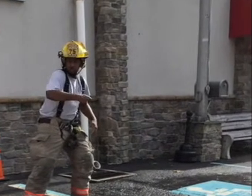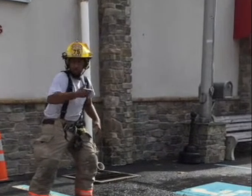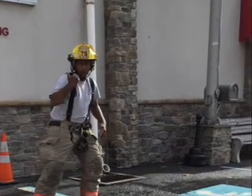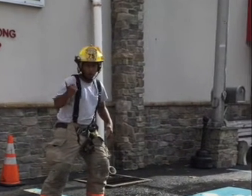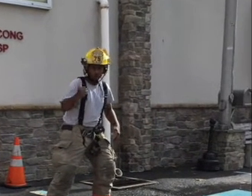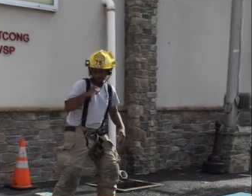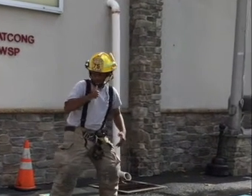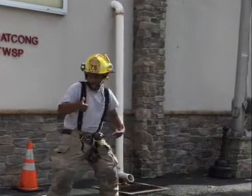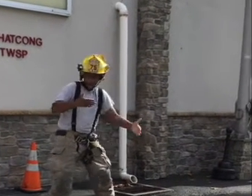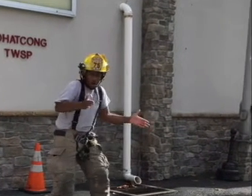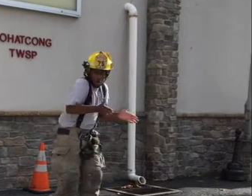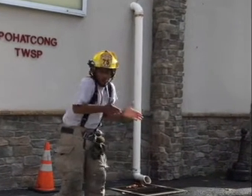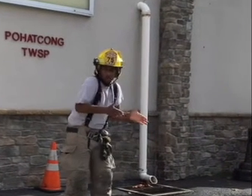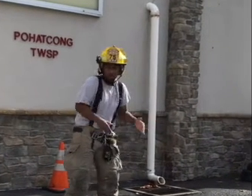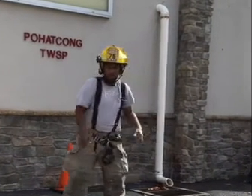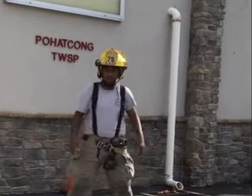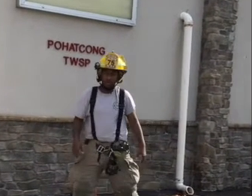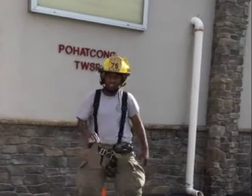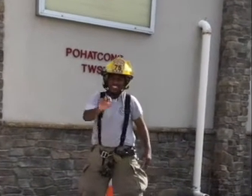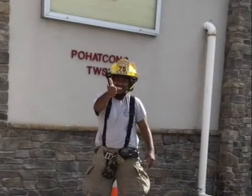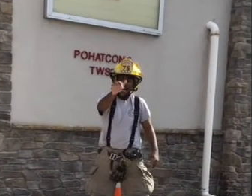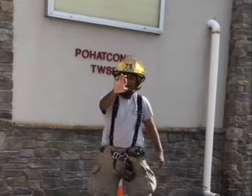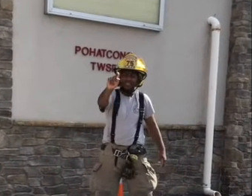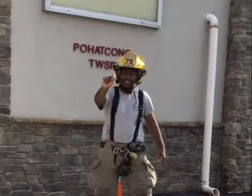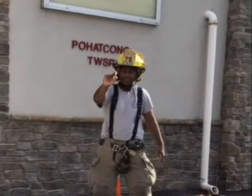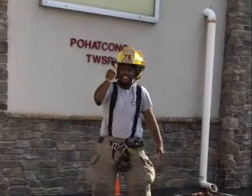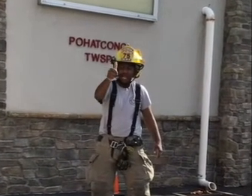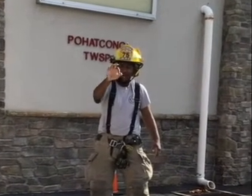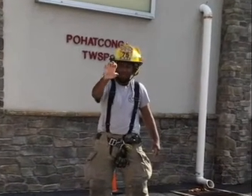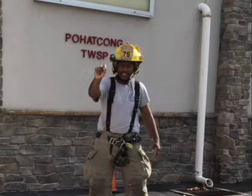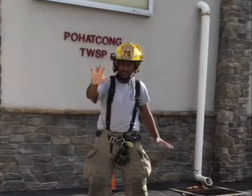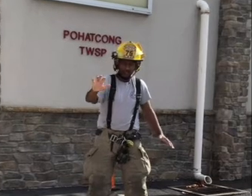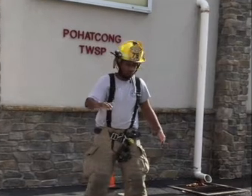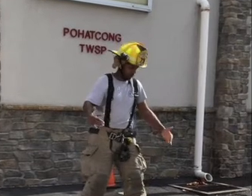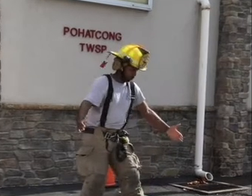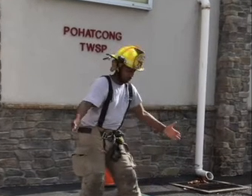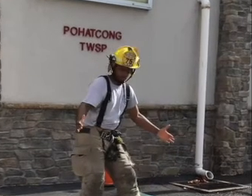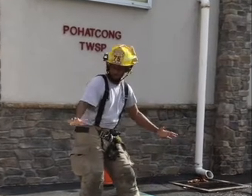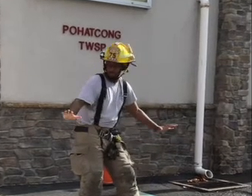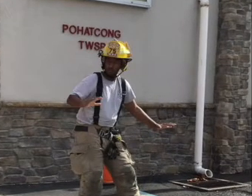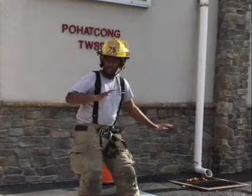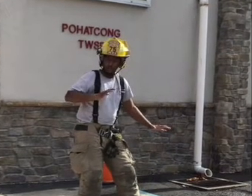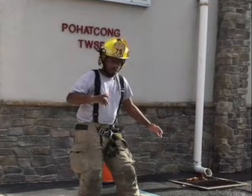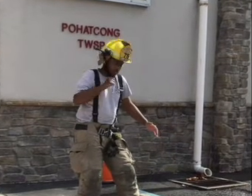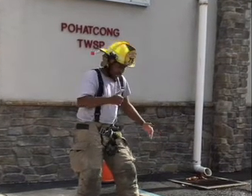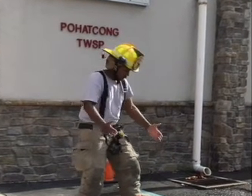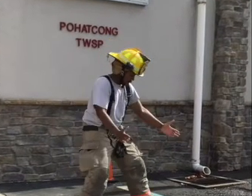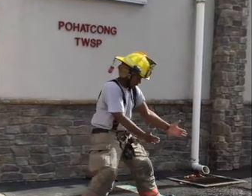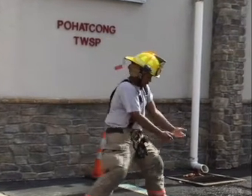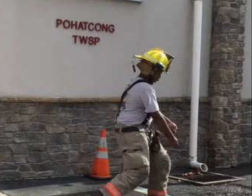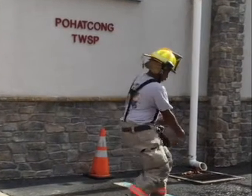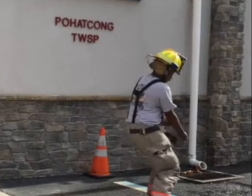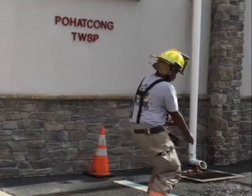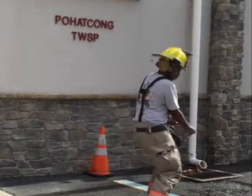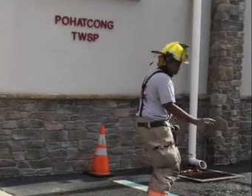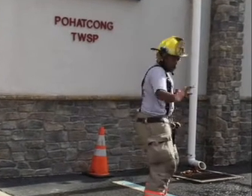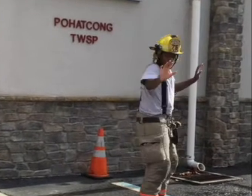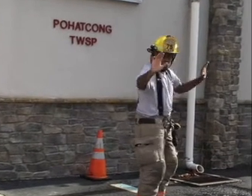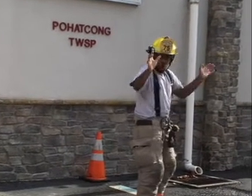back there trying to extinguish it with the water. You want to be about 10 feet away from the fire. You don't want to get too close because